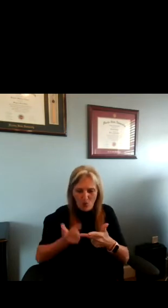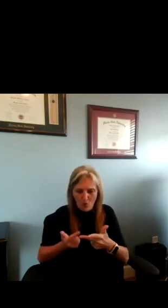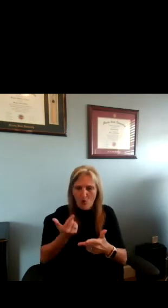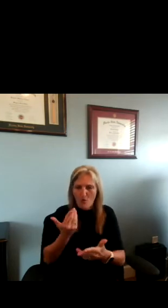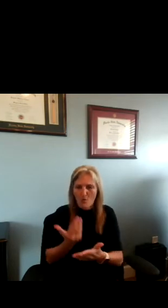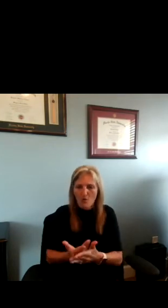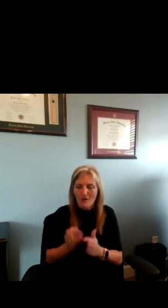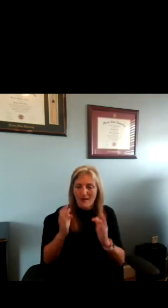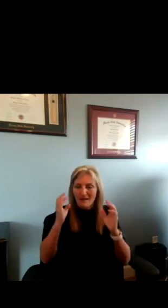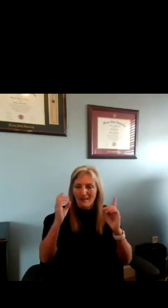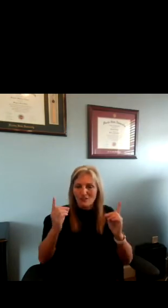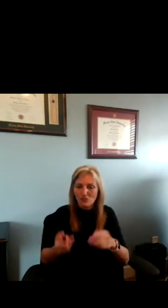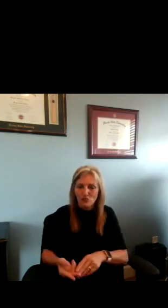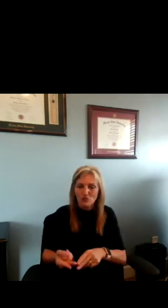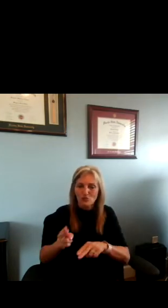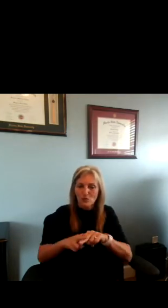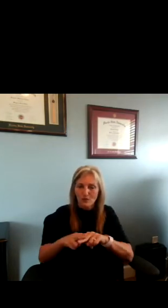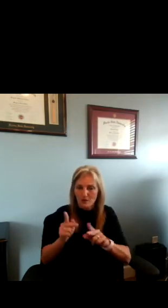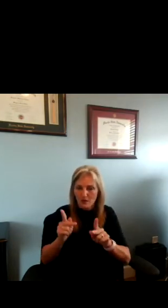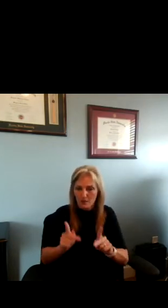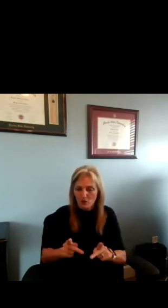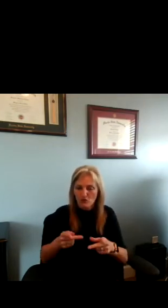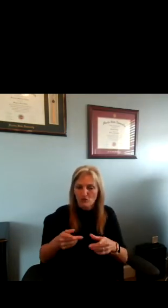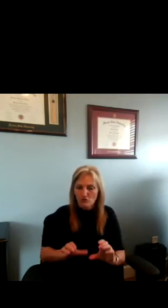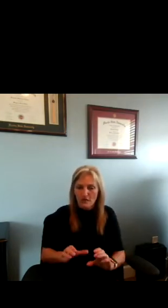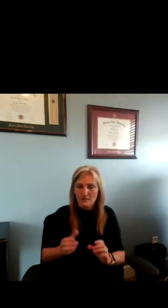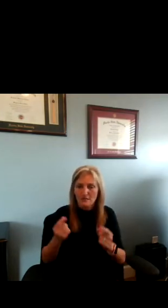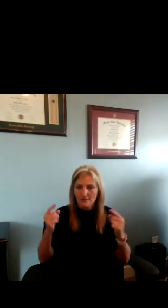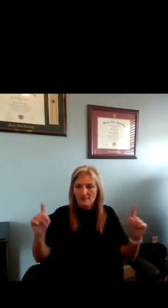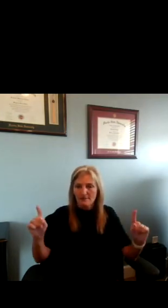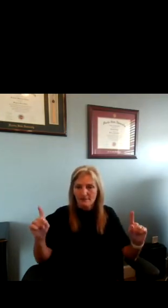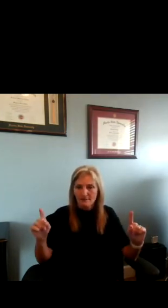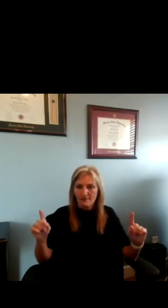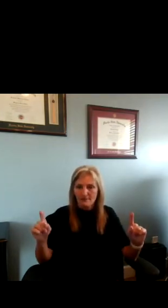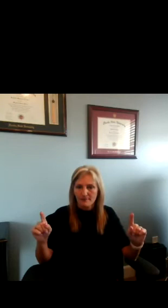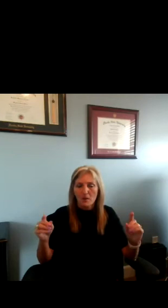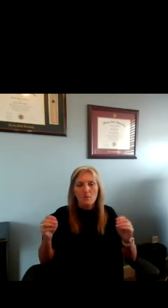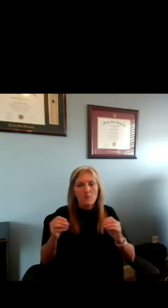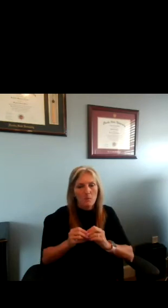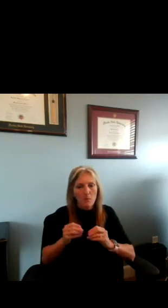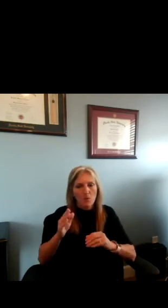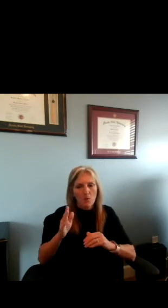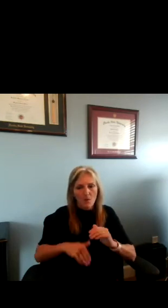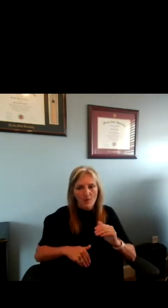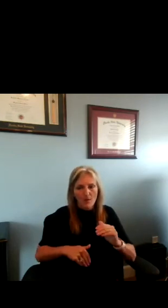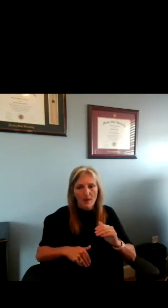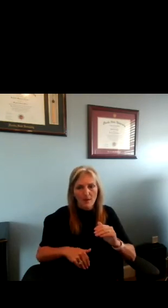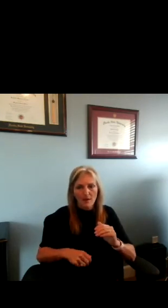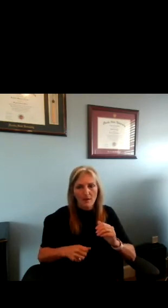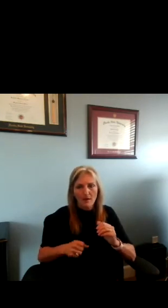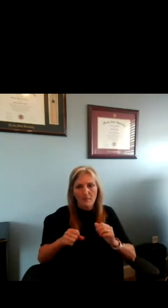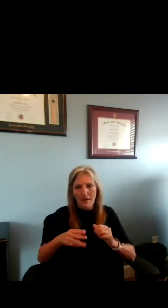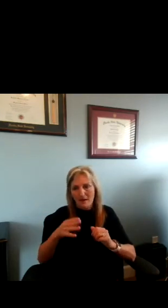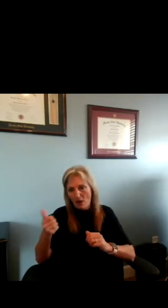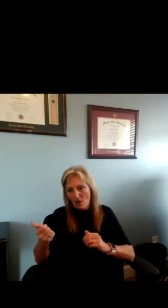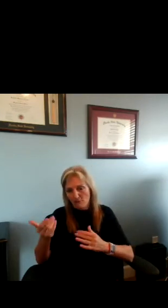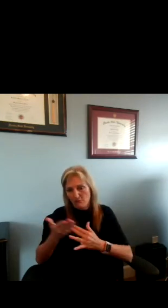education increases a person's chances of success far more than many other